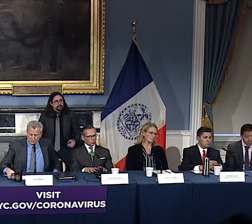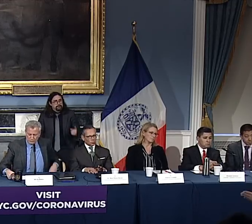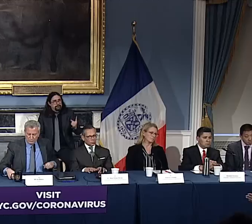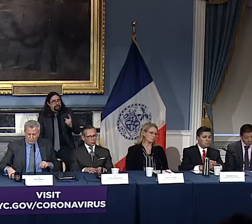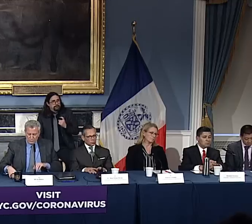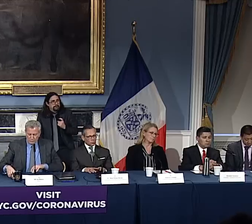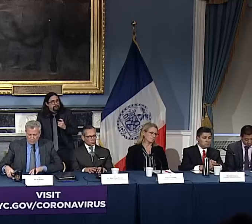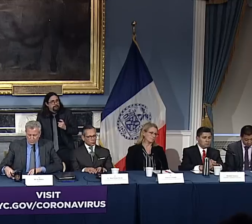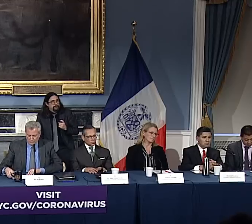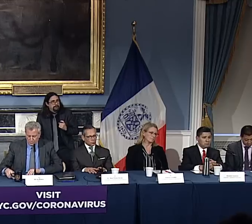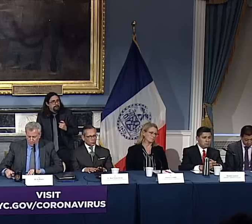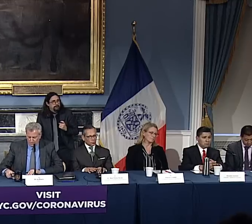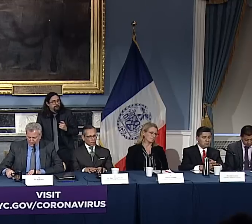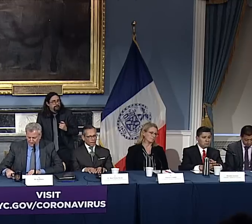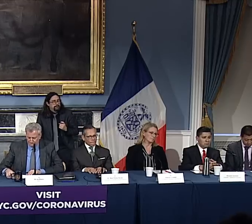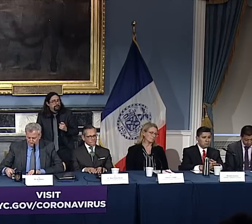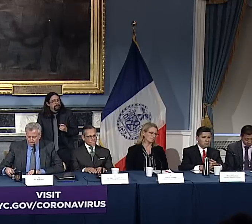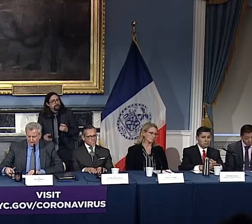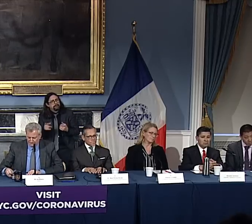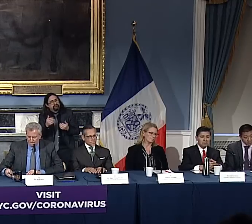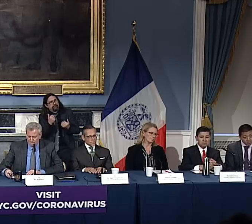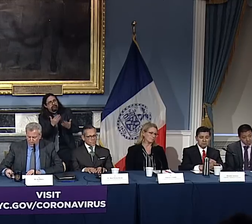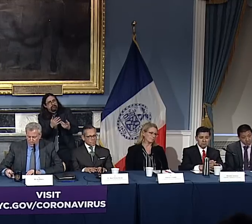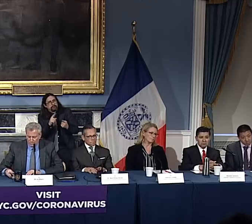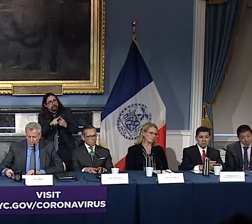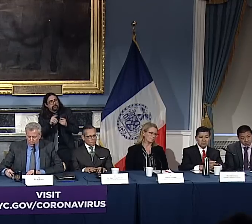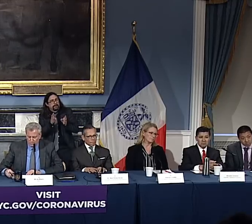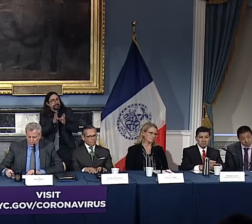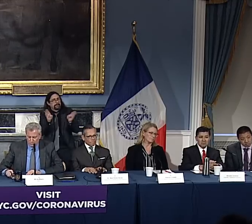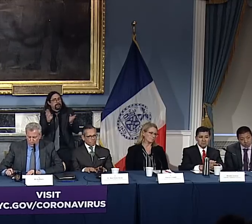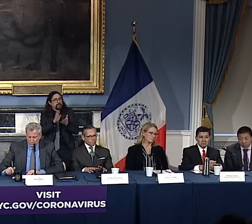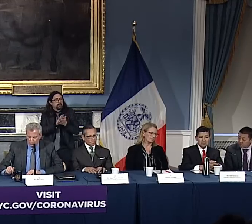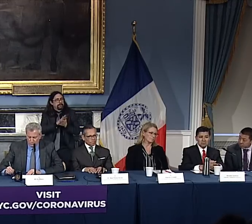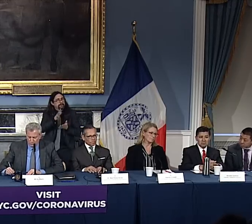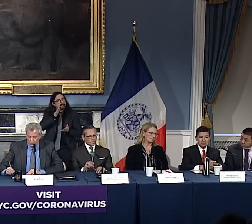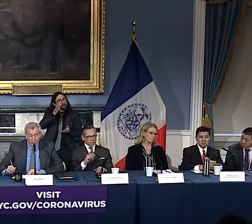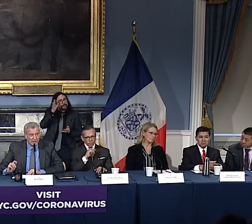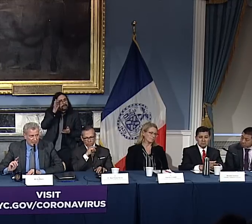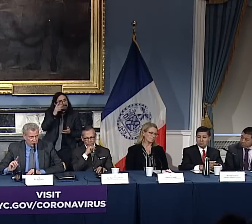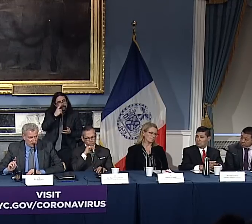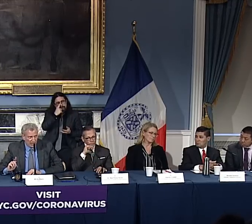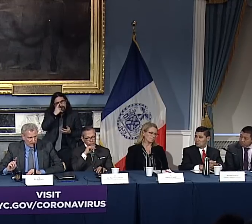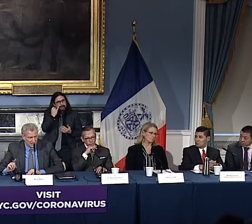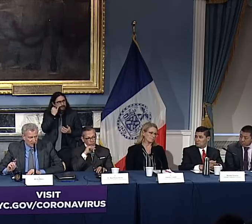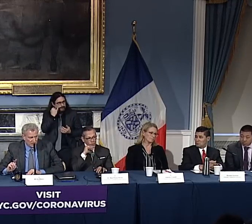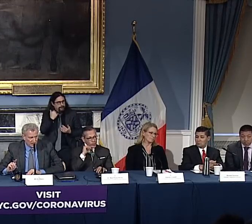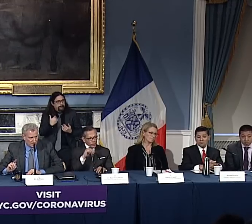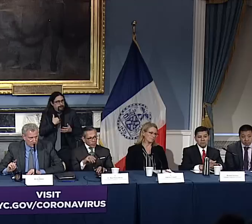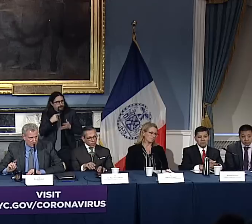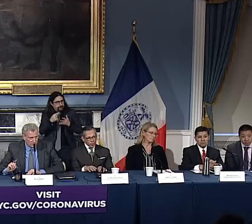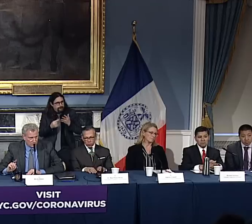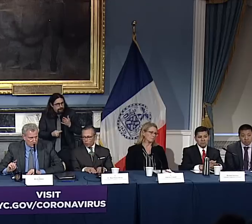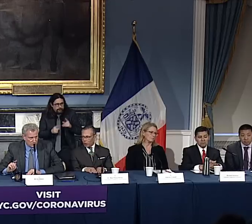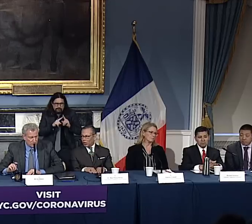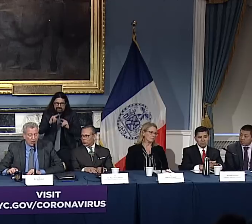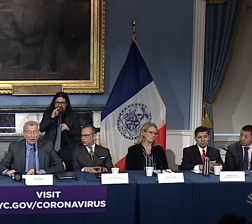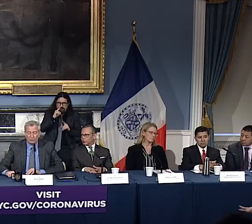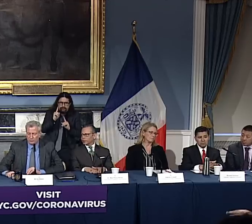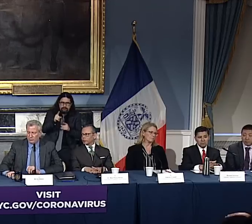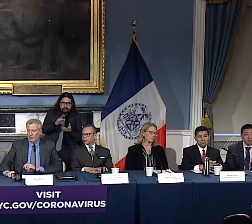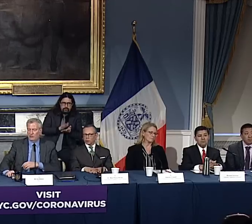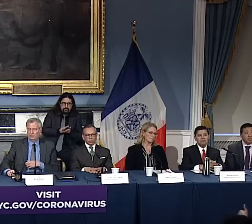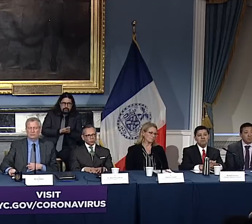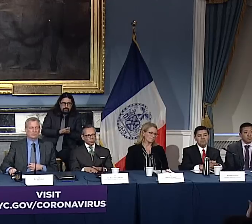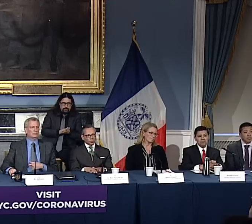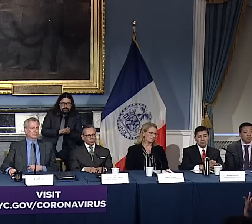who have one of those serious underlying conditions, and yet their kids are going to school? You mean the child has underlying condition? No, the parent. Oh.